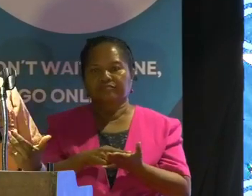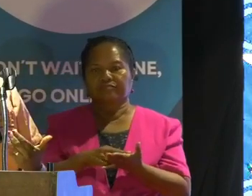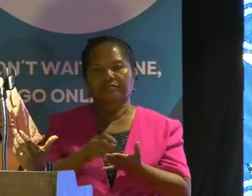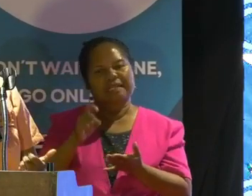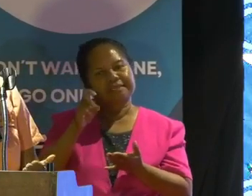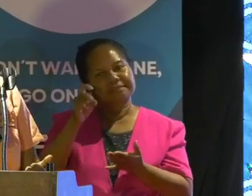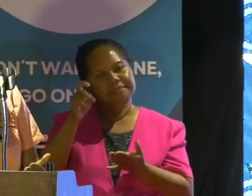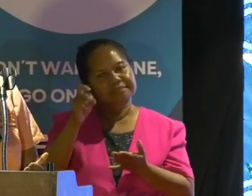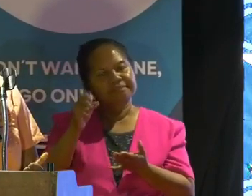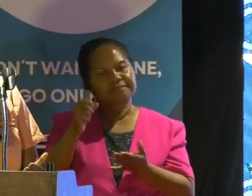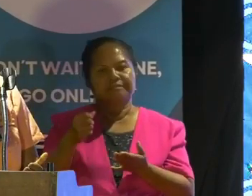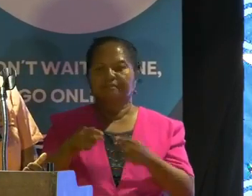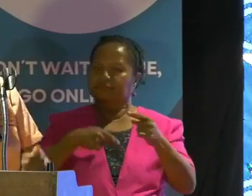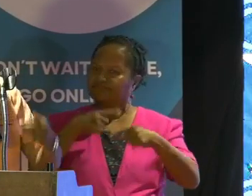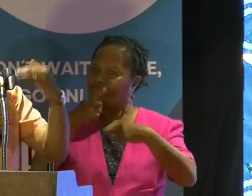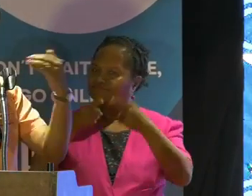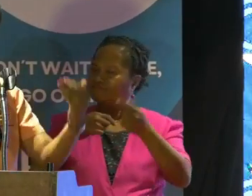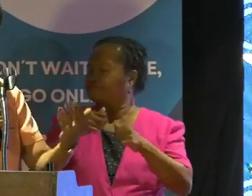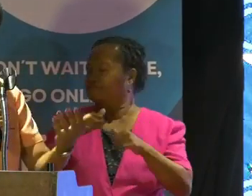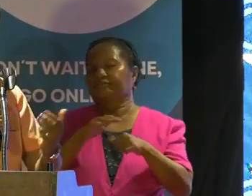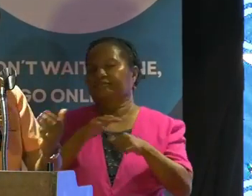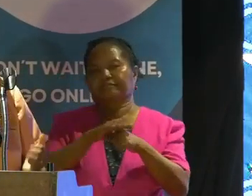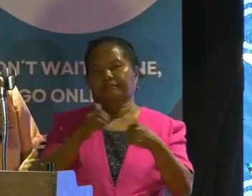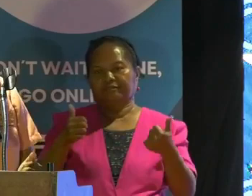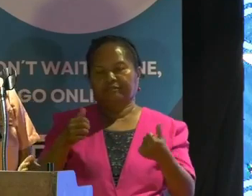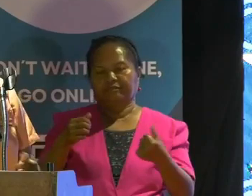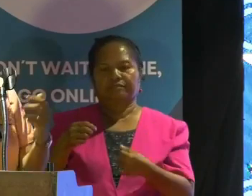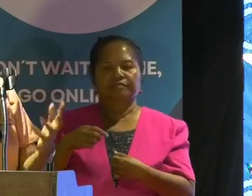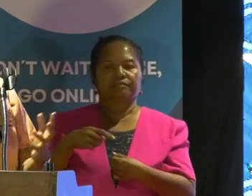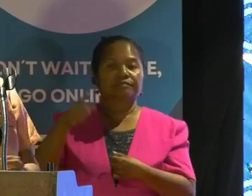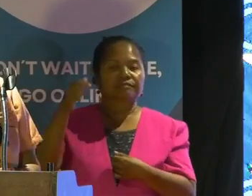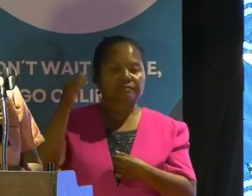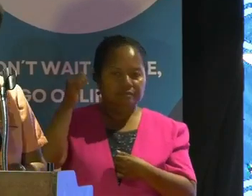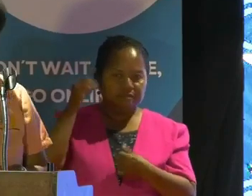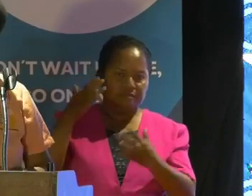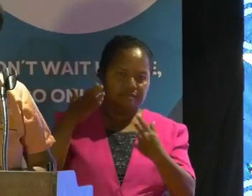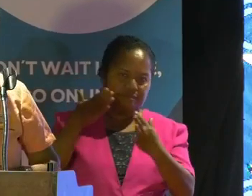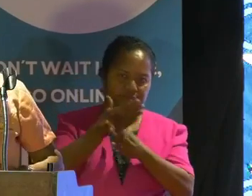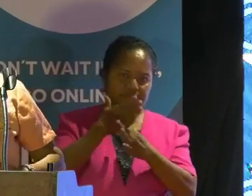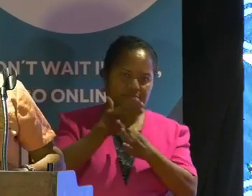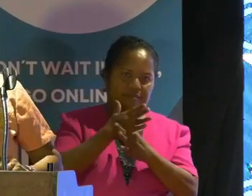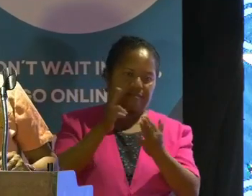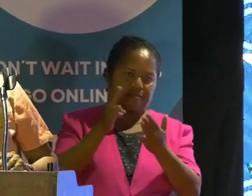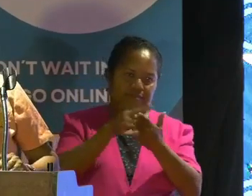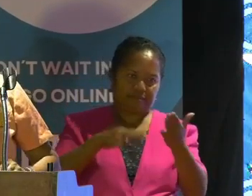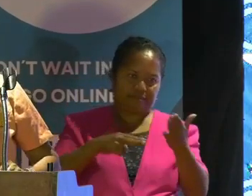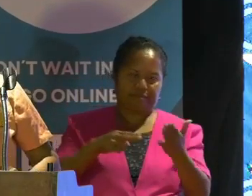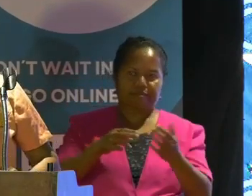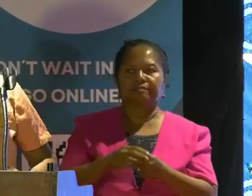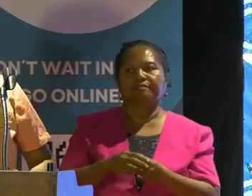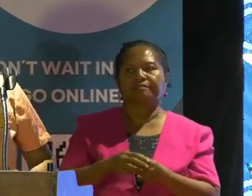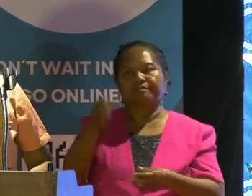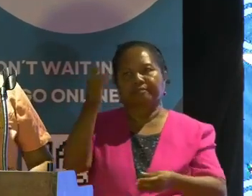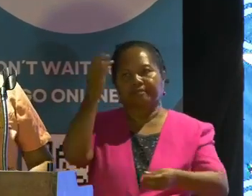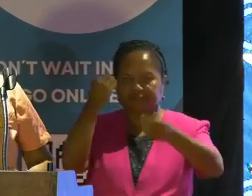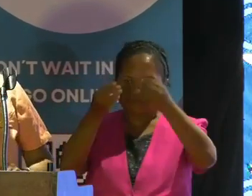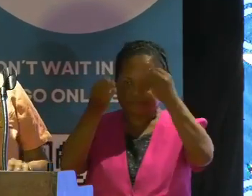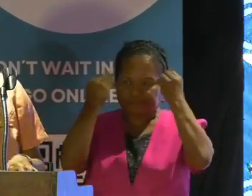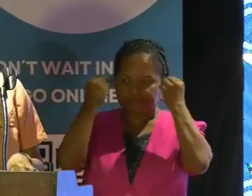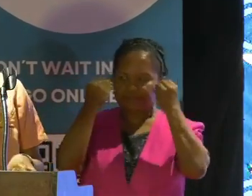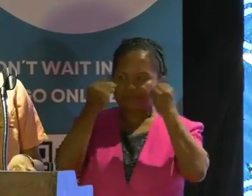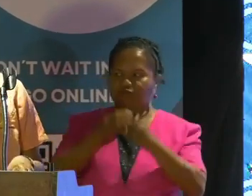sample, explanation, kisim good, you can always go back and go through, but you can follow